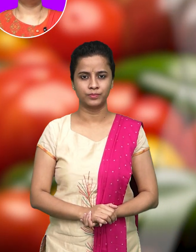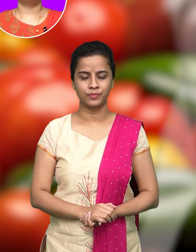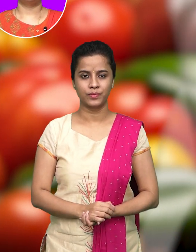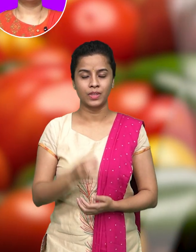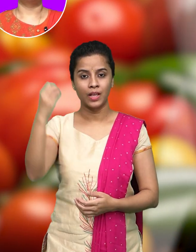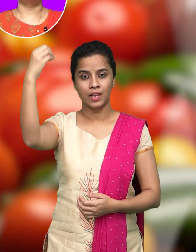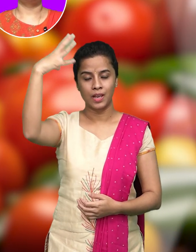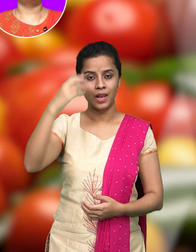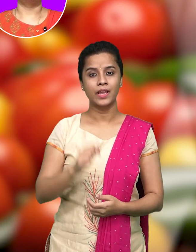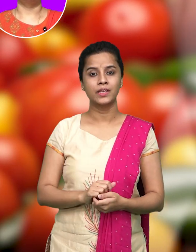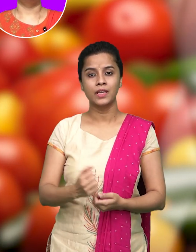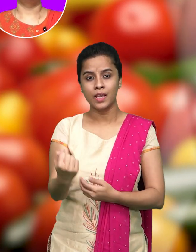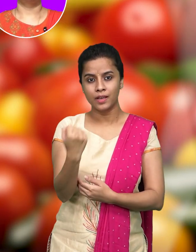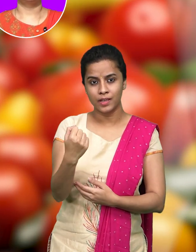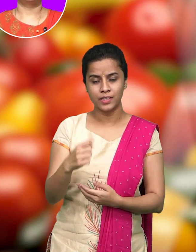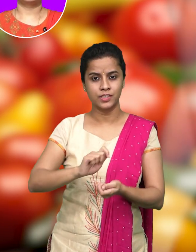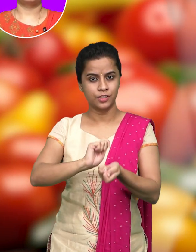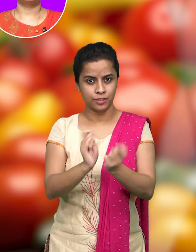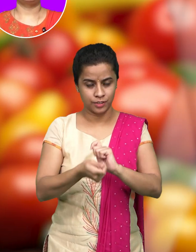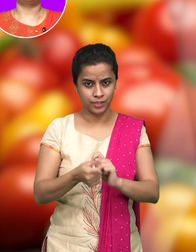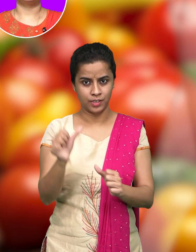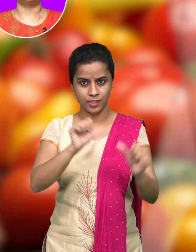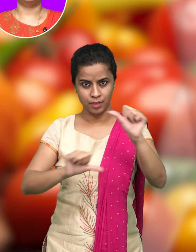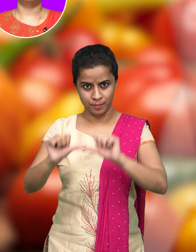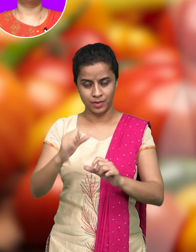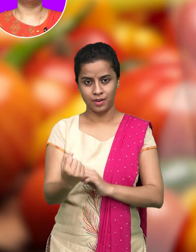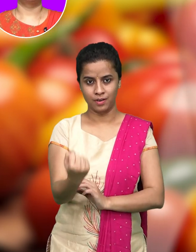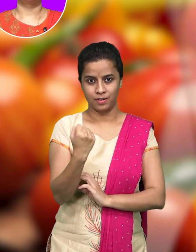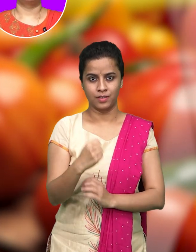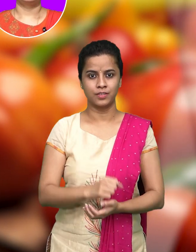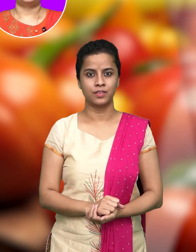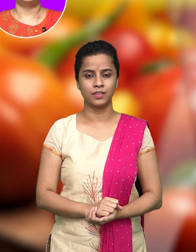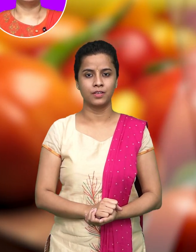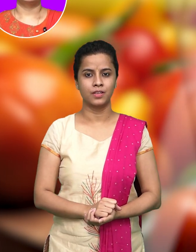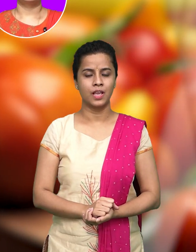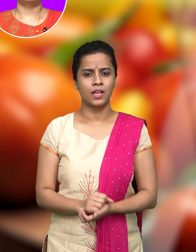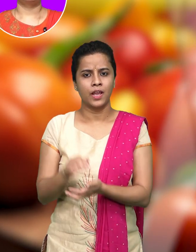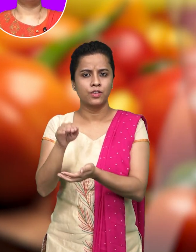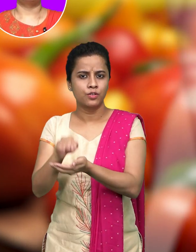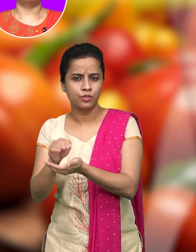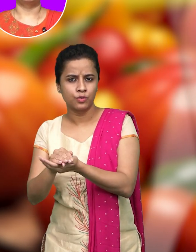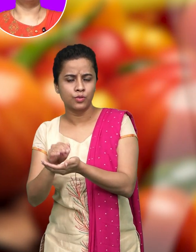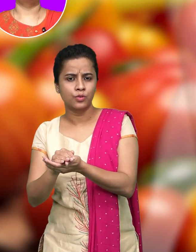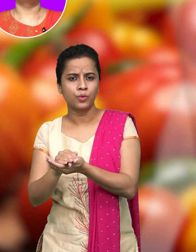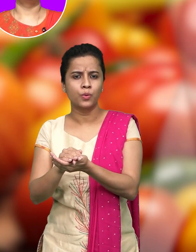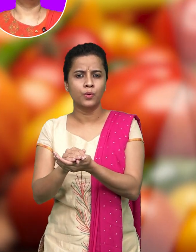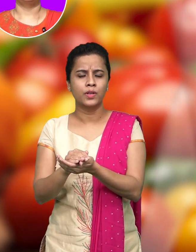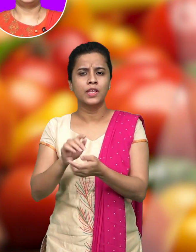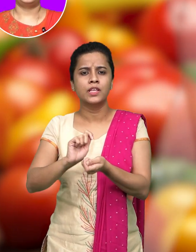Light energy is converted to chemical energy and is stored in the form